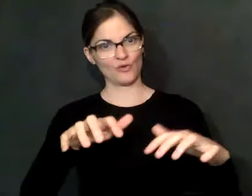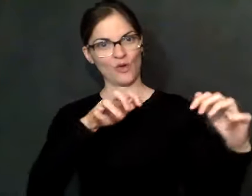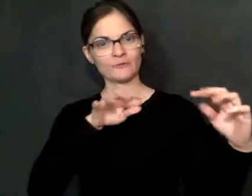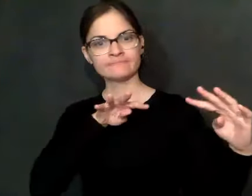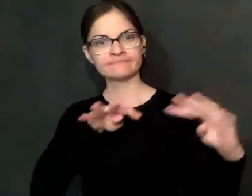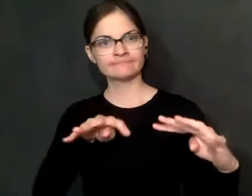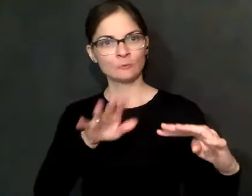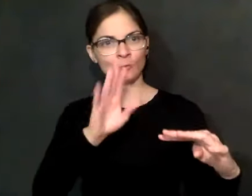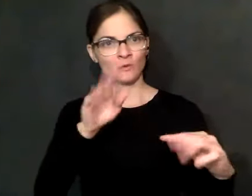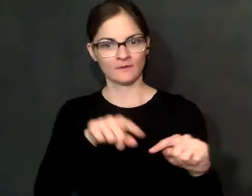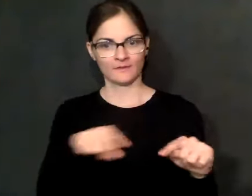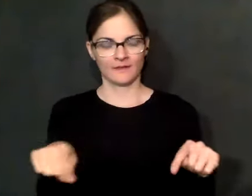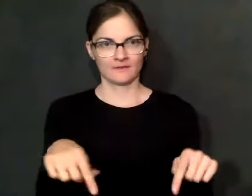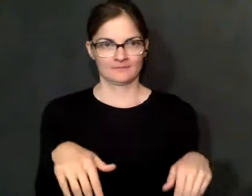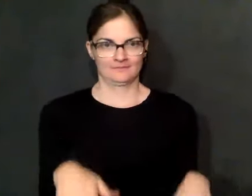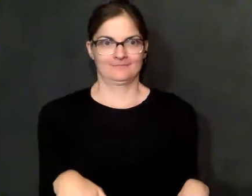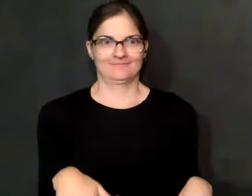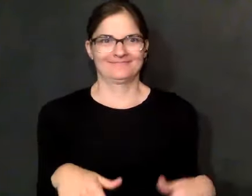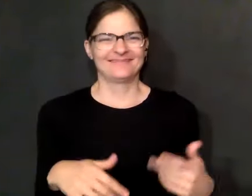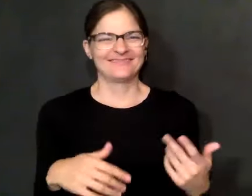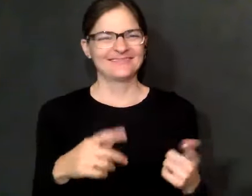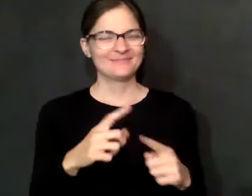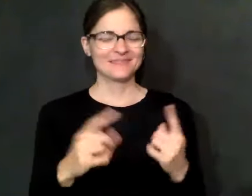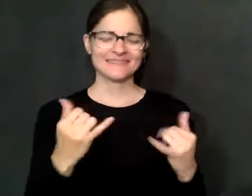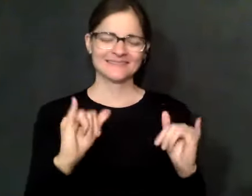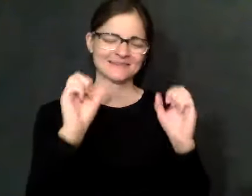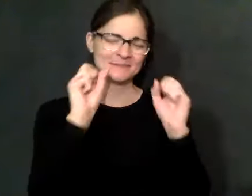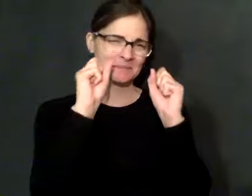Yeah, it's great. It's really fantastic. And I'm so